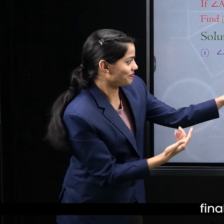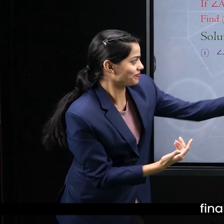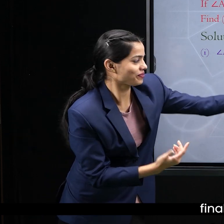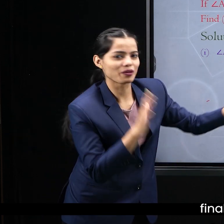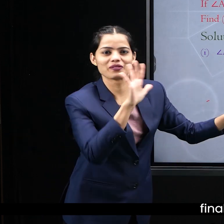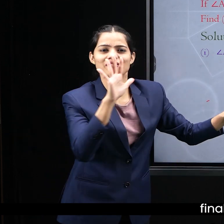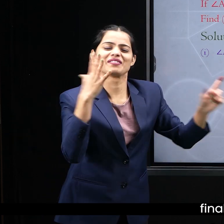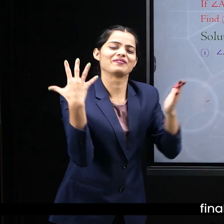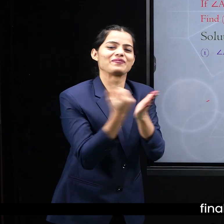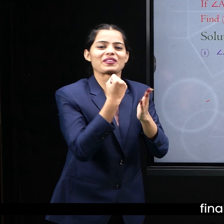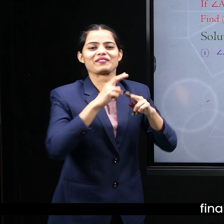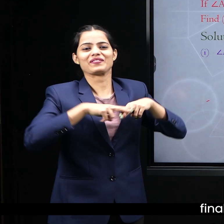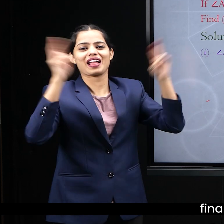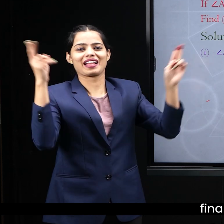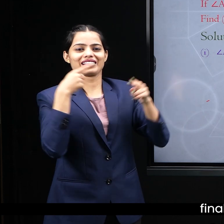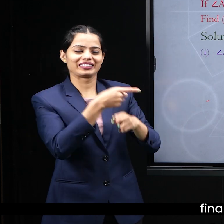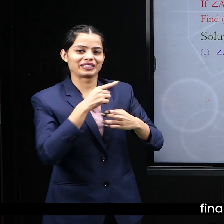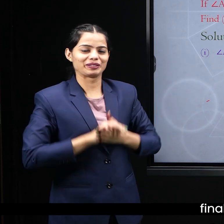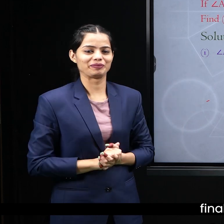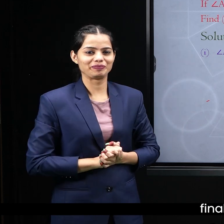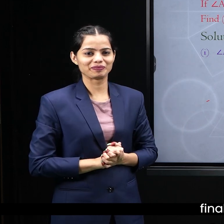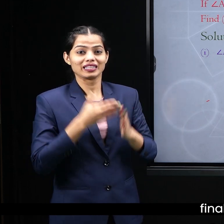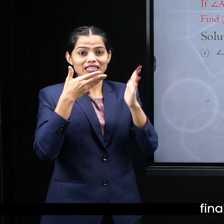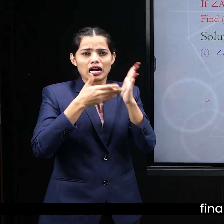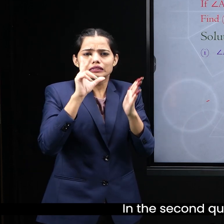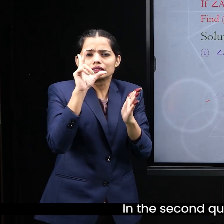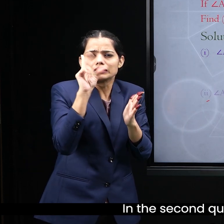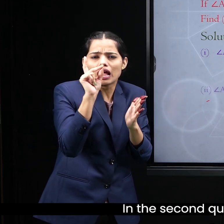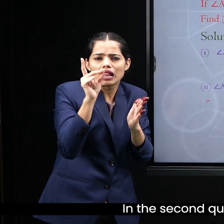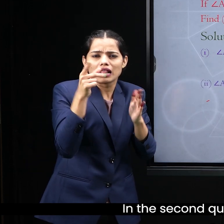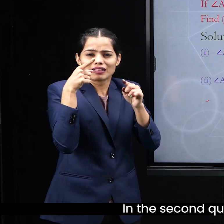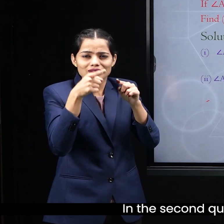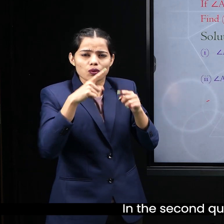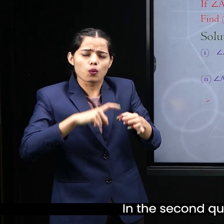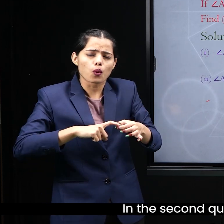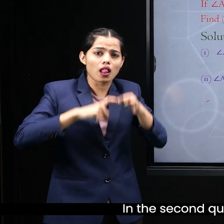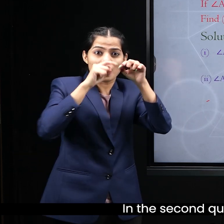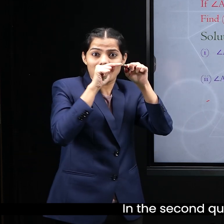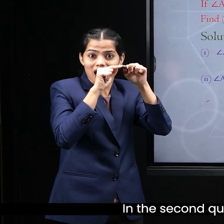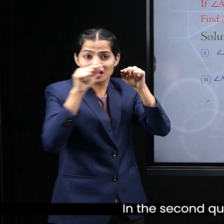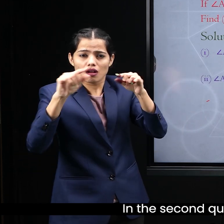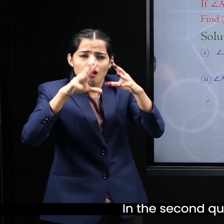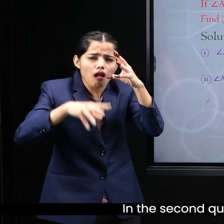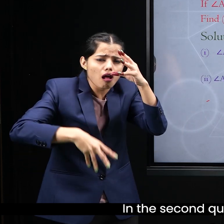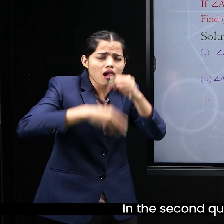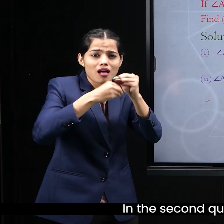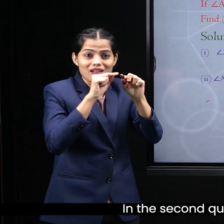angle ACD is equal to 55 degrees. In the second question, sum of angle is